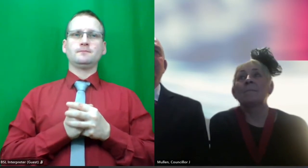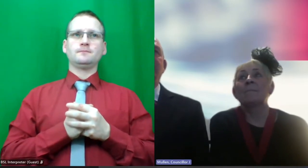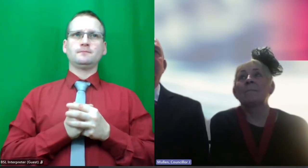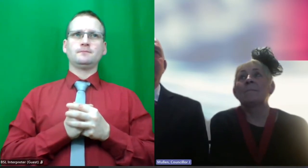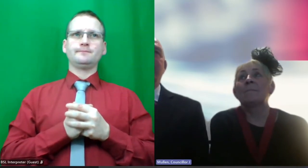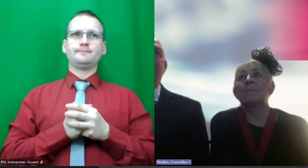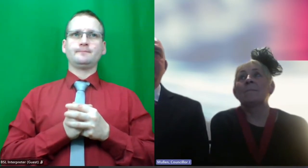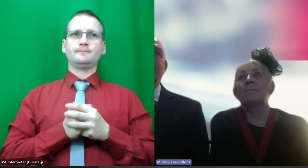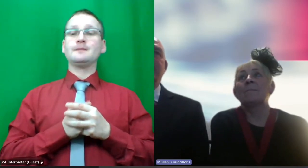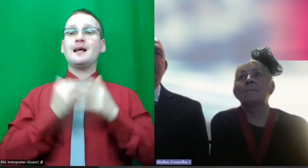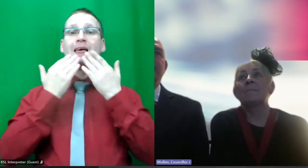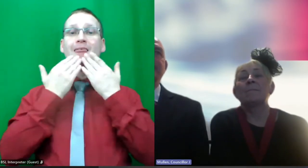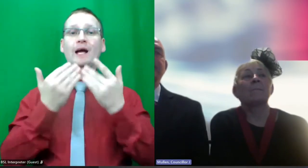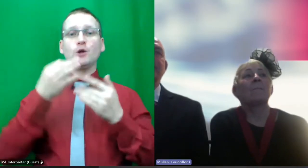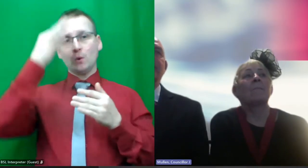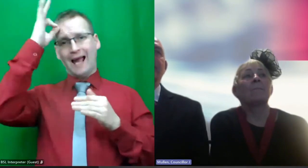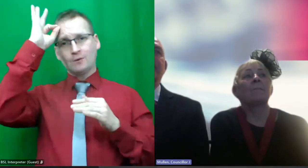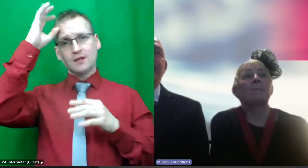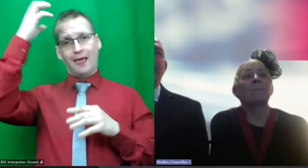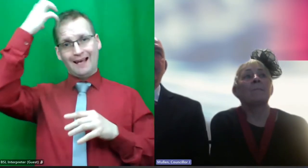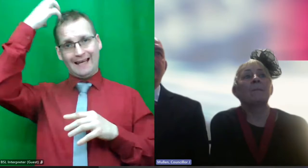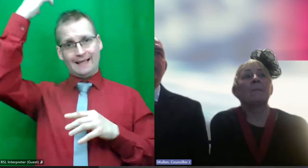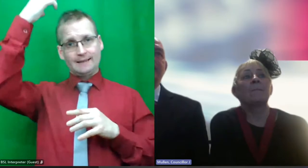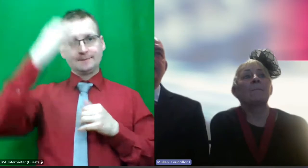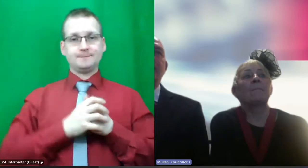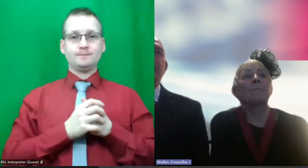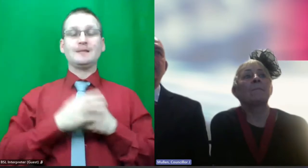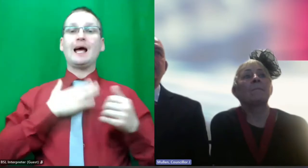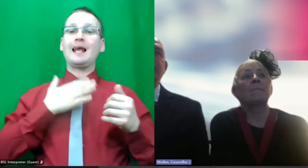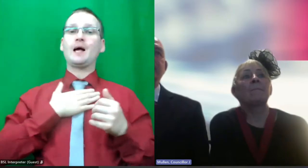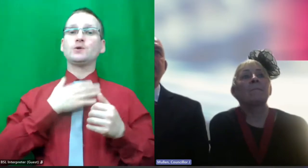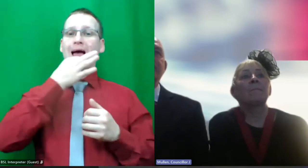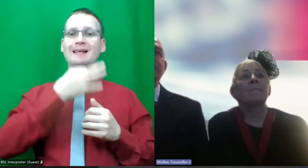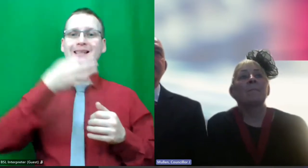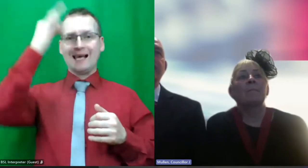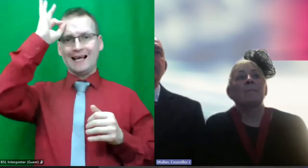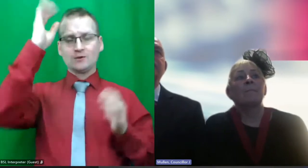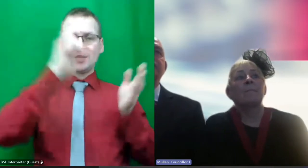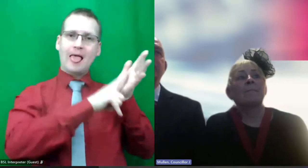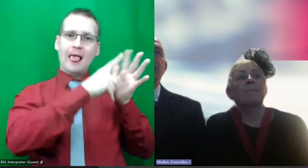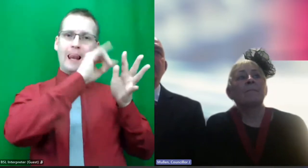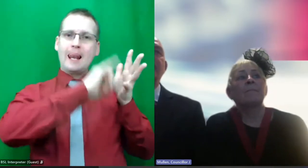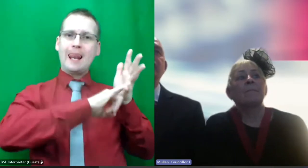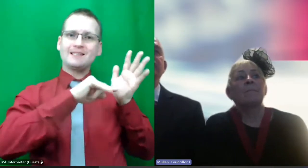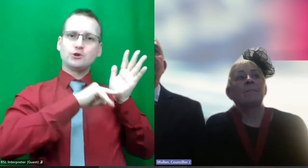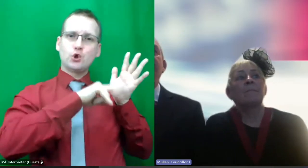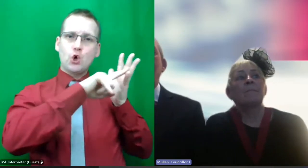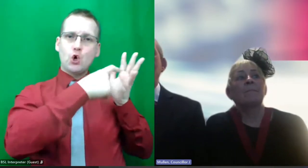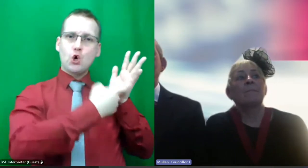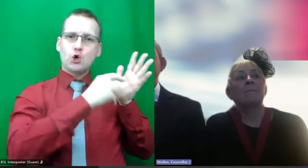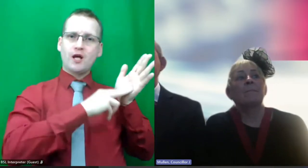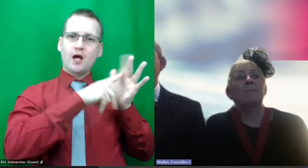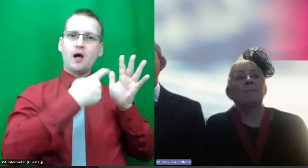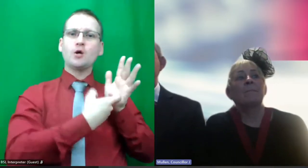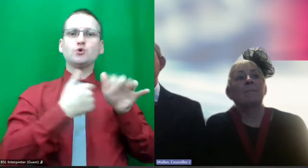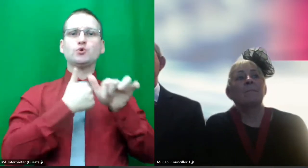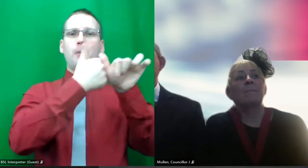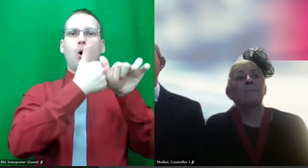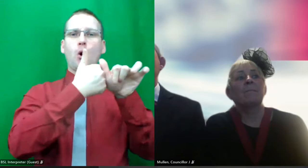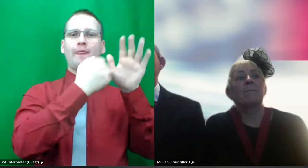Thank you for that, Councillor King. Now I would like to call upon Councillor Les Turner to support the motion of thanks.